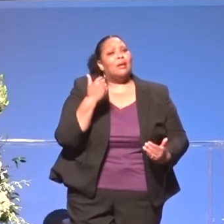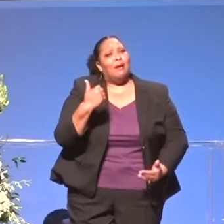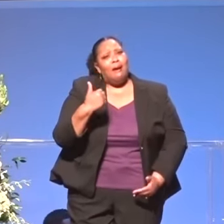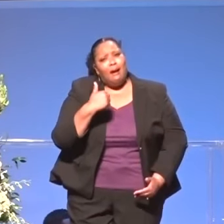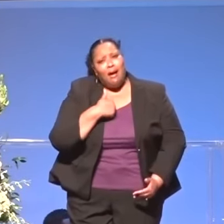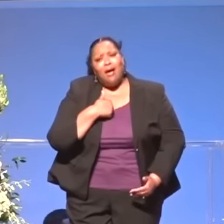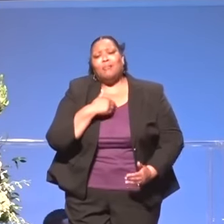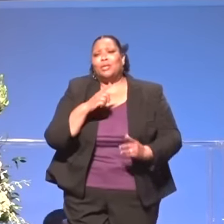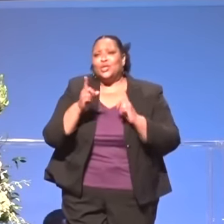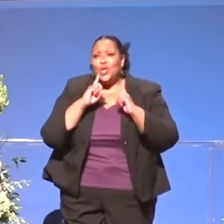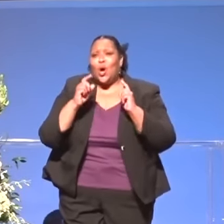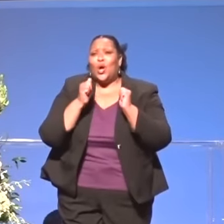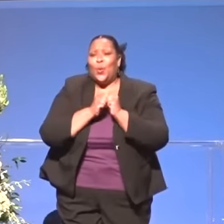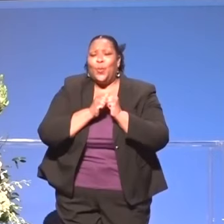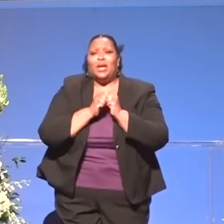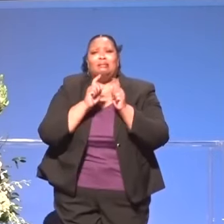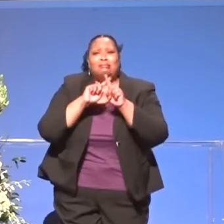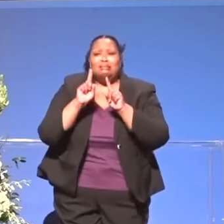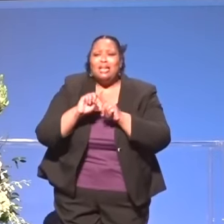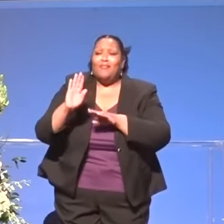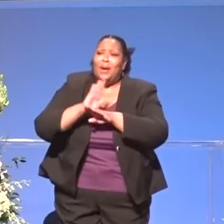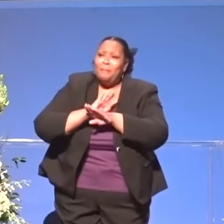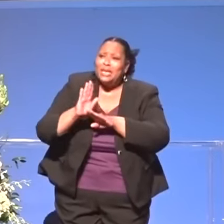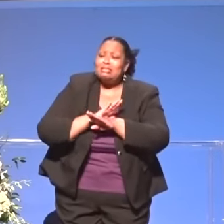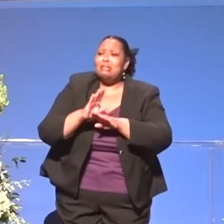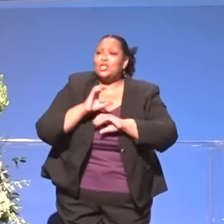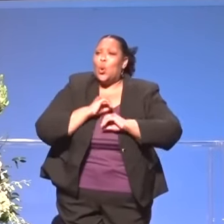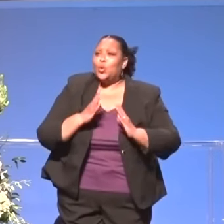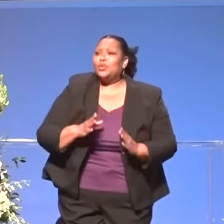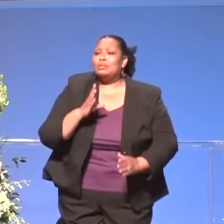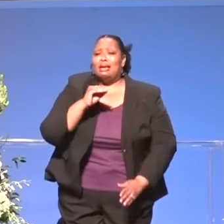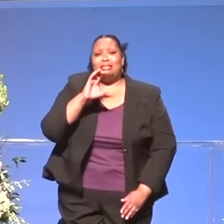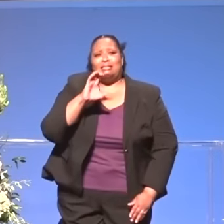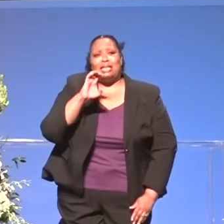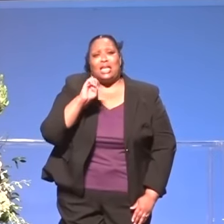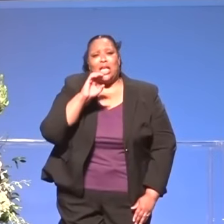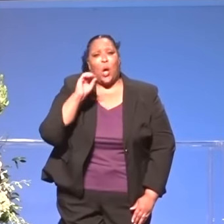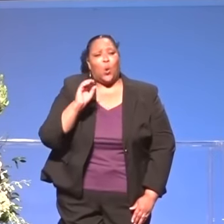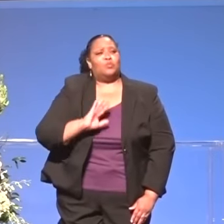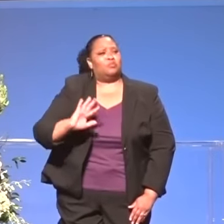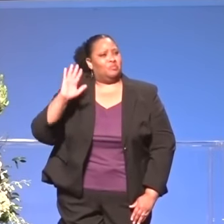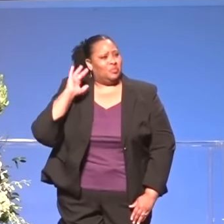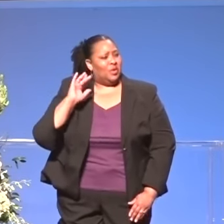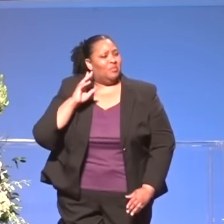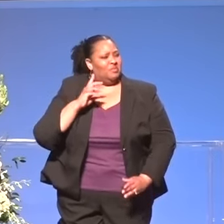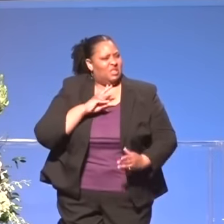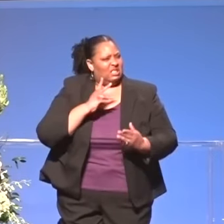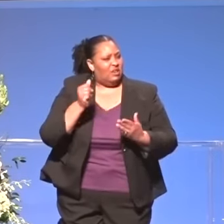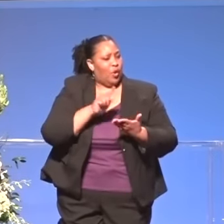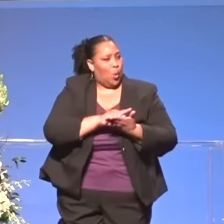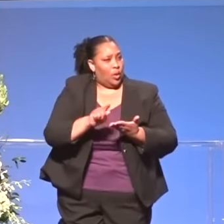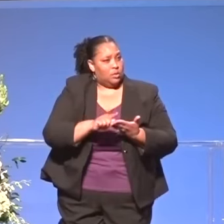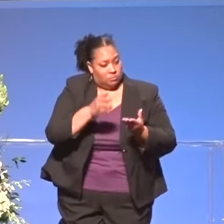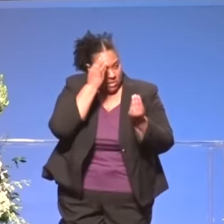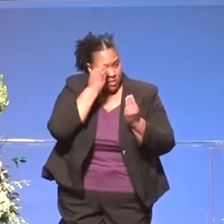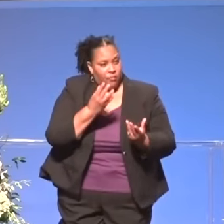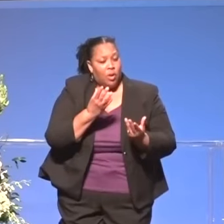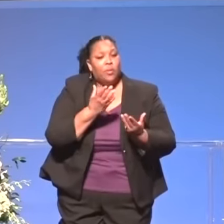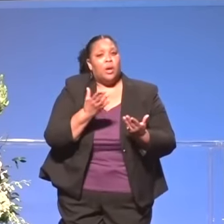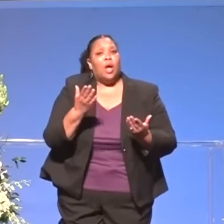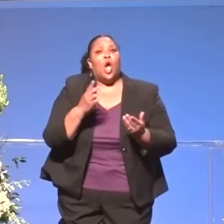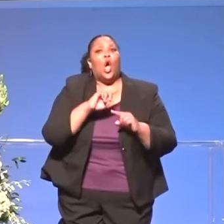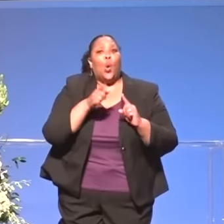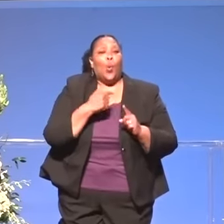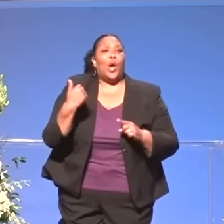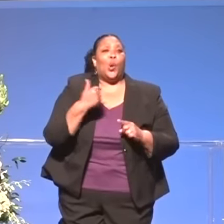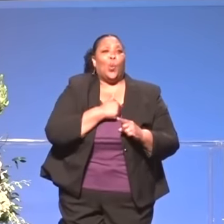I have been talking with business owners and CEOs over the last several weeks and what I've said to them we